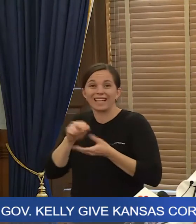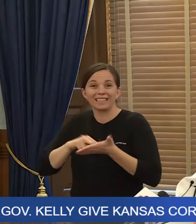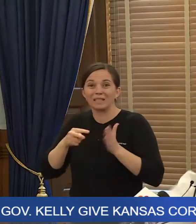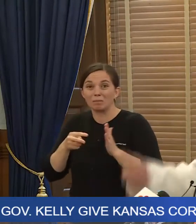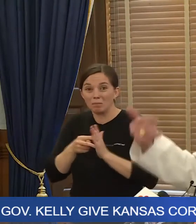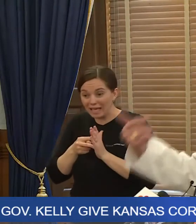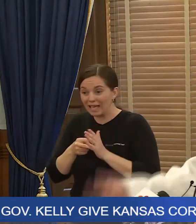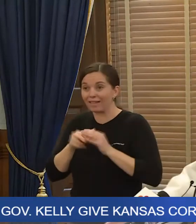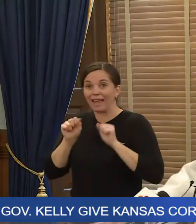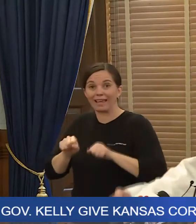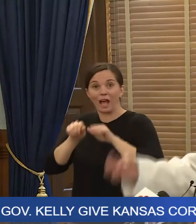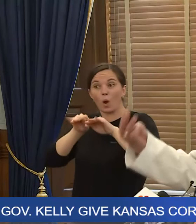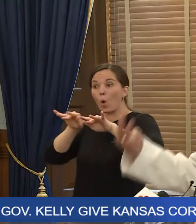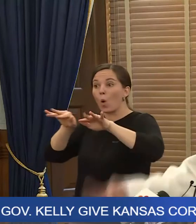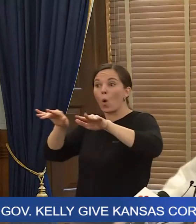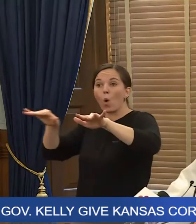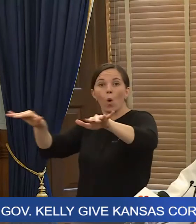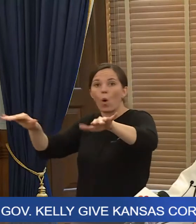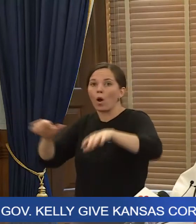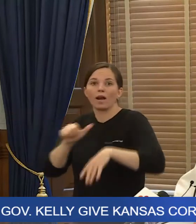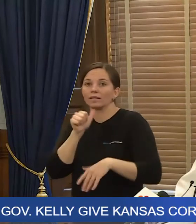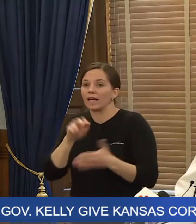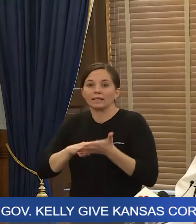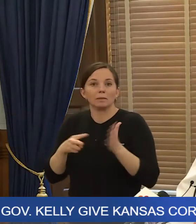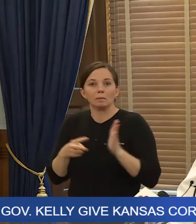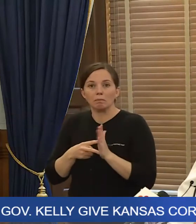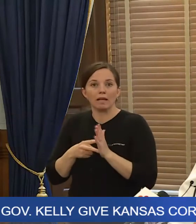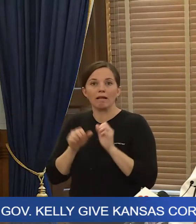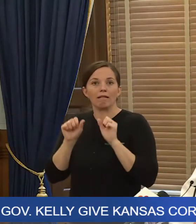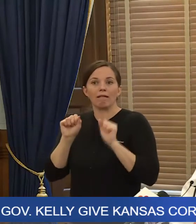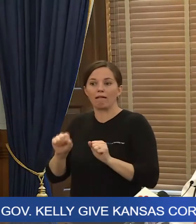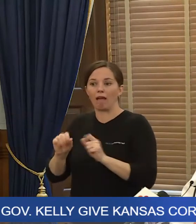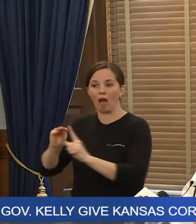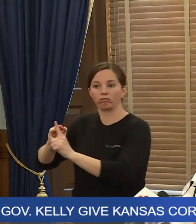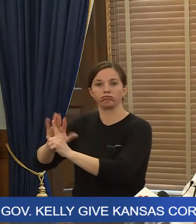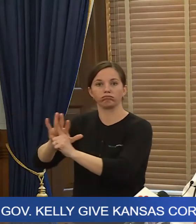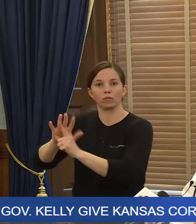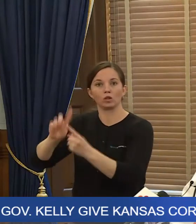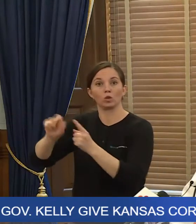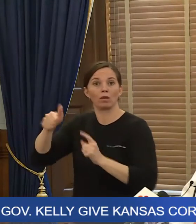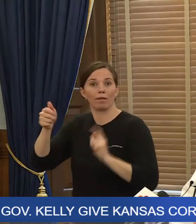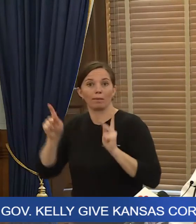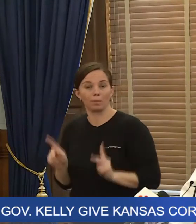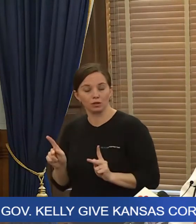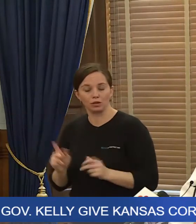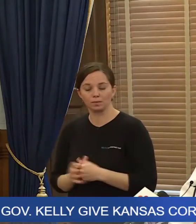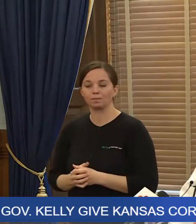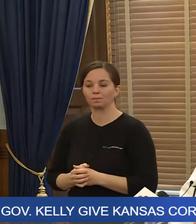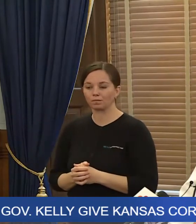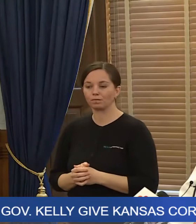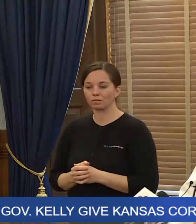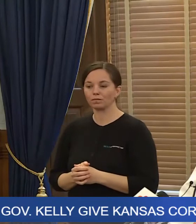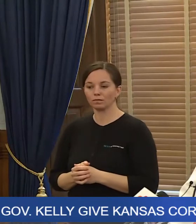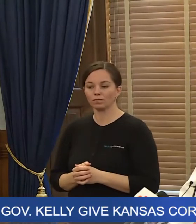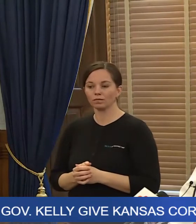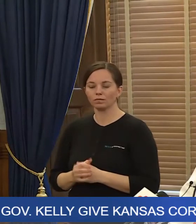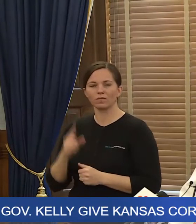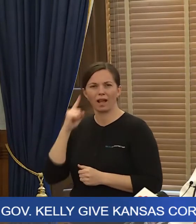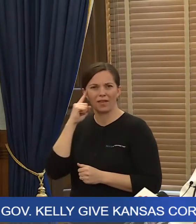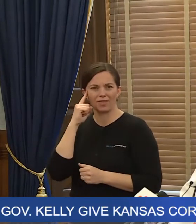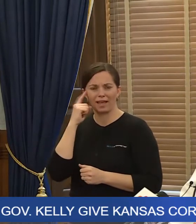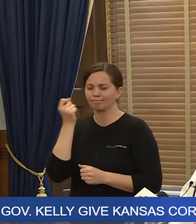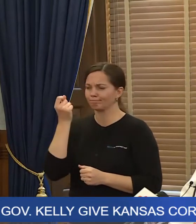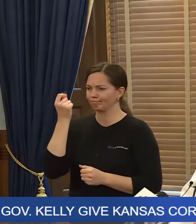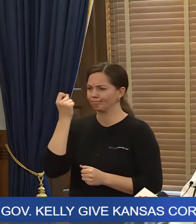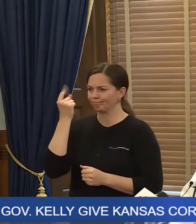infectious disease, doesn't mean they're shedders, and doesn't mean that they can impart the illness on somebody else. So I think that while